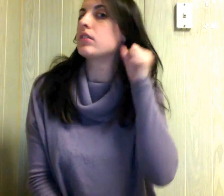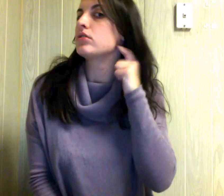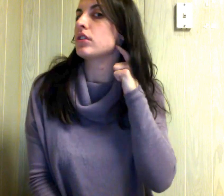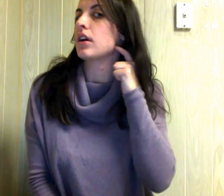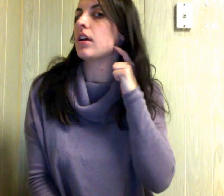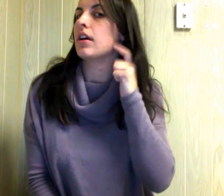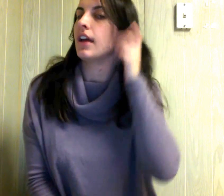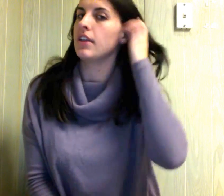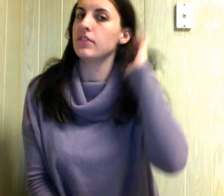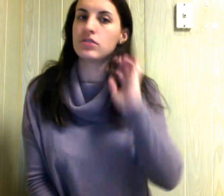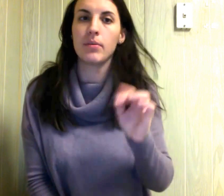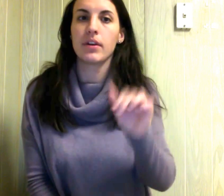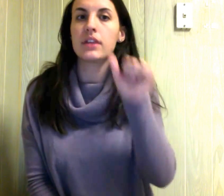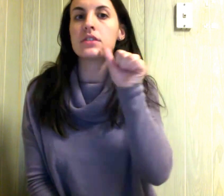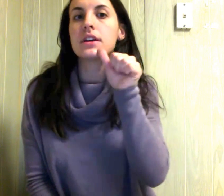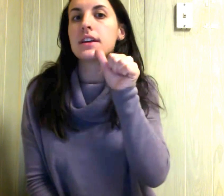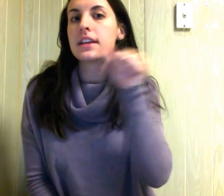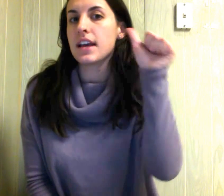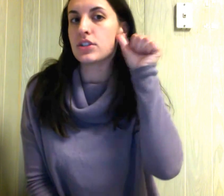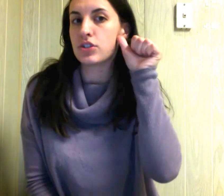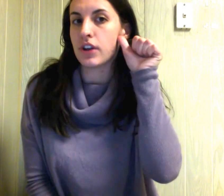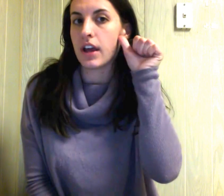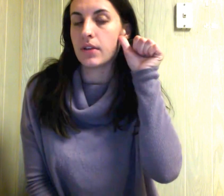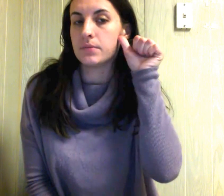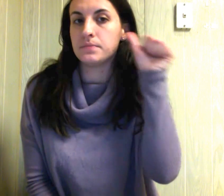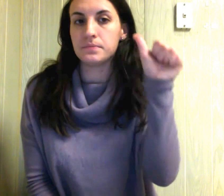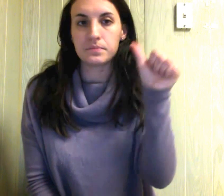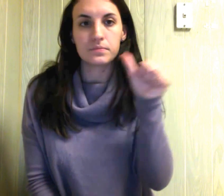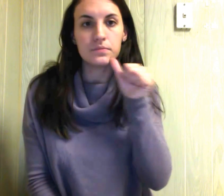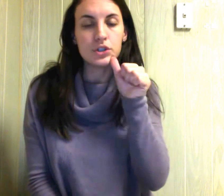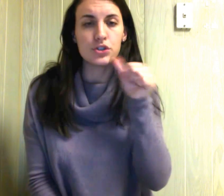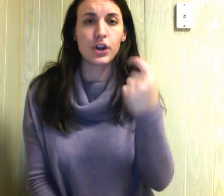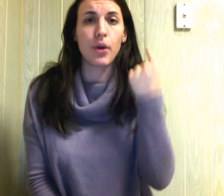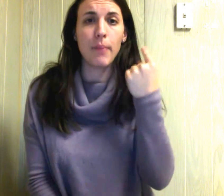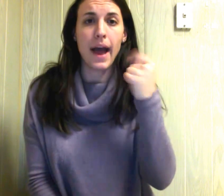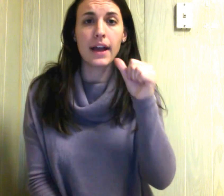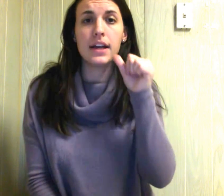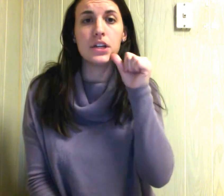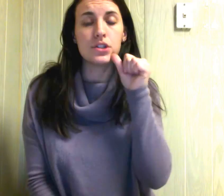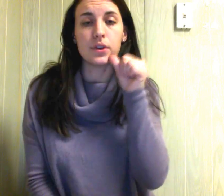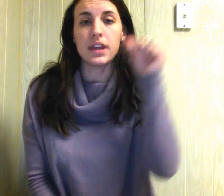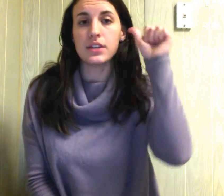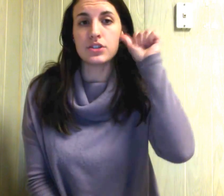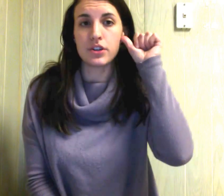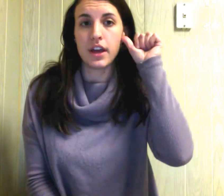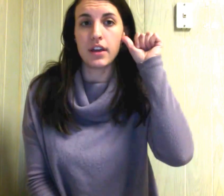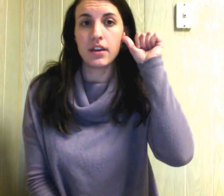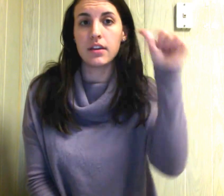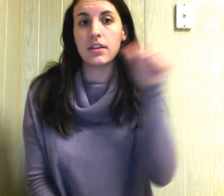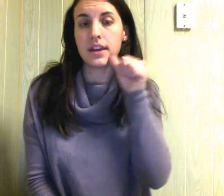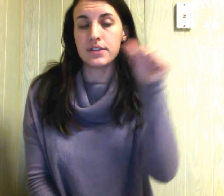your end of your jaw bone. Yesterday. So you're going to go back. So yesterday.